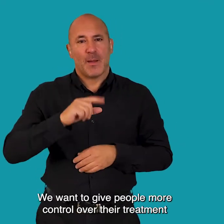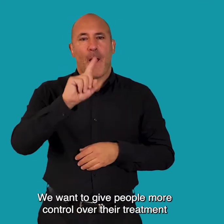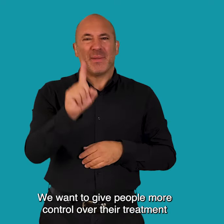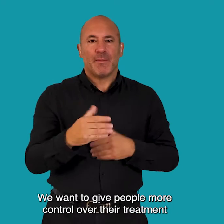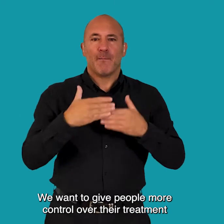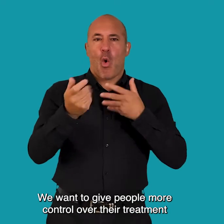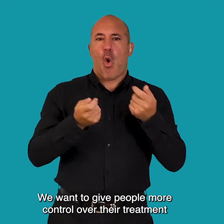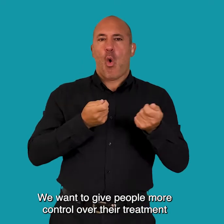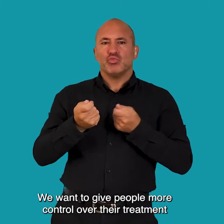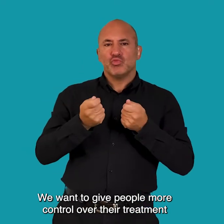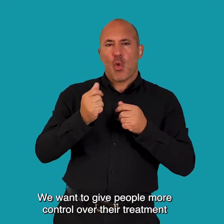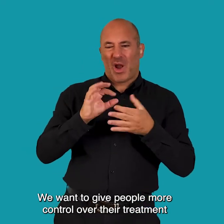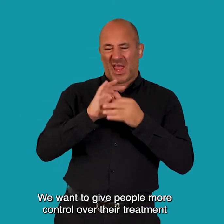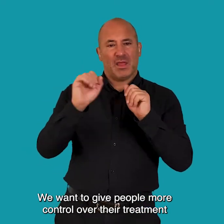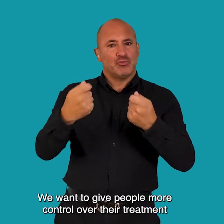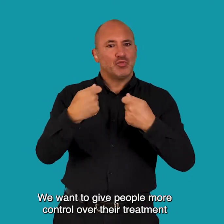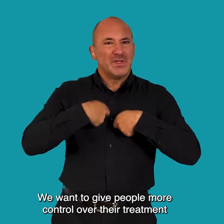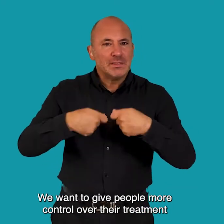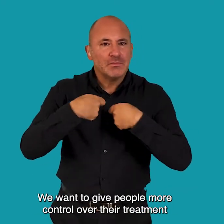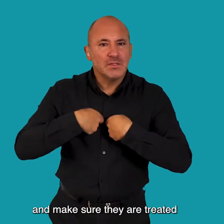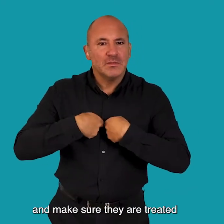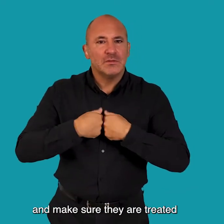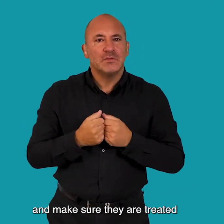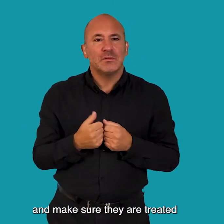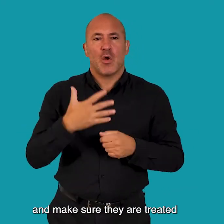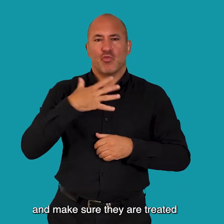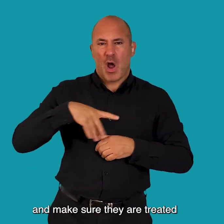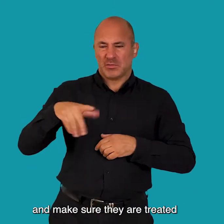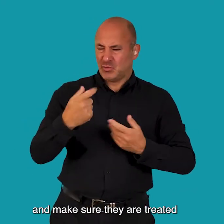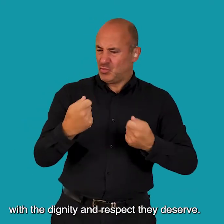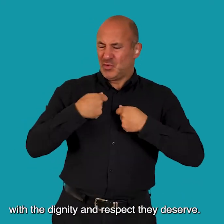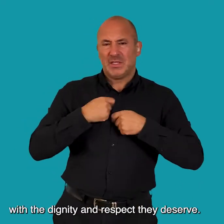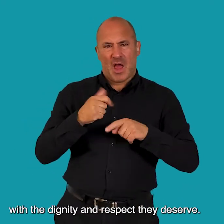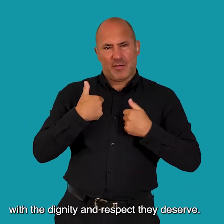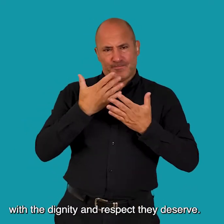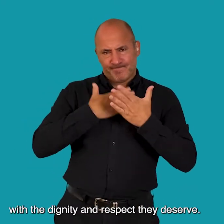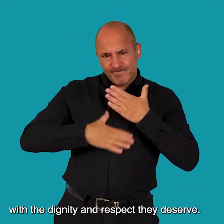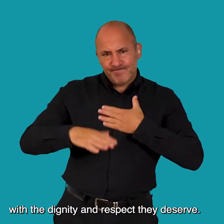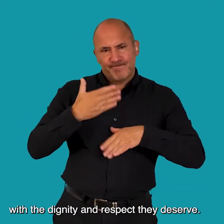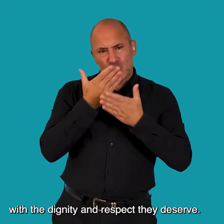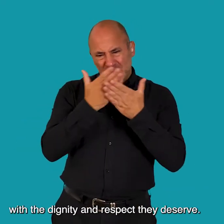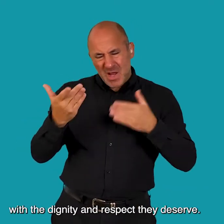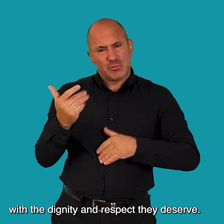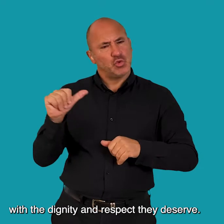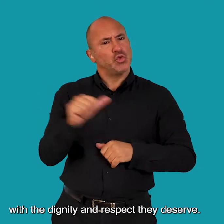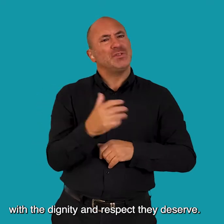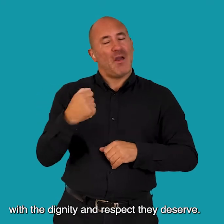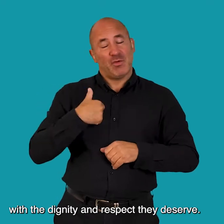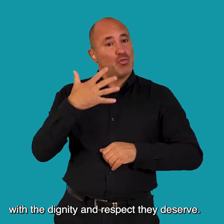people more control over their treatment and make sure they're treated with the dignity and respect they deserve.